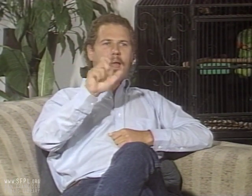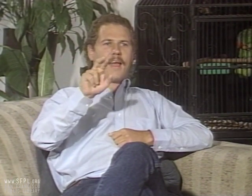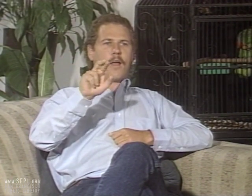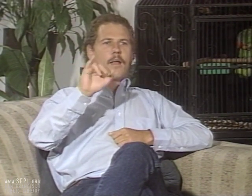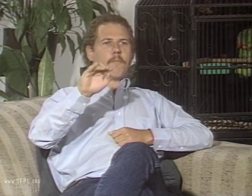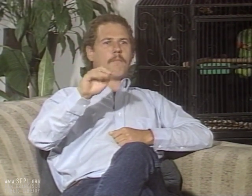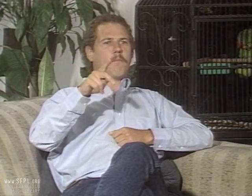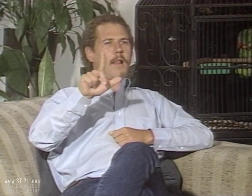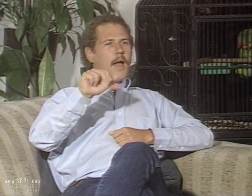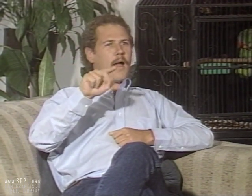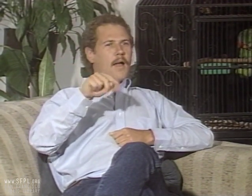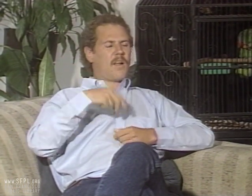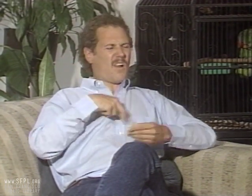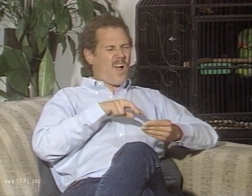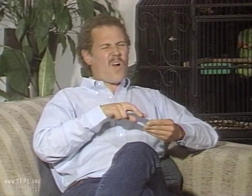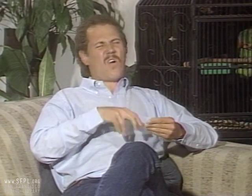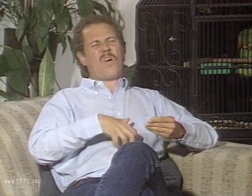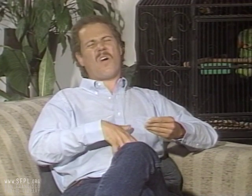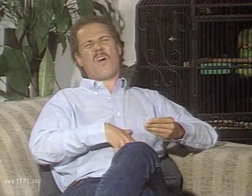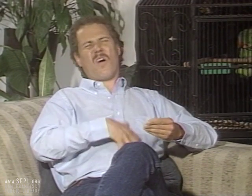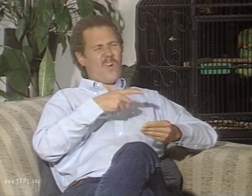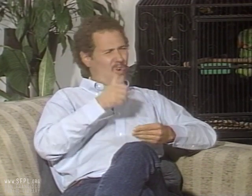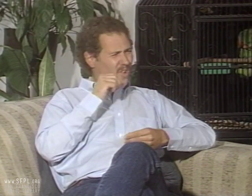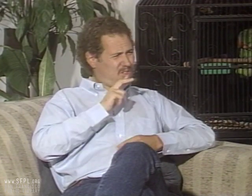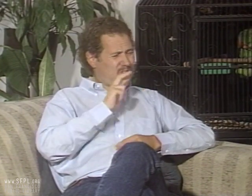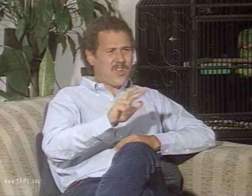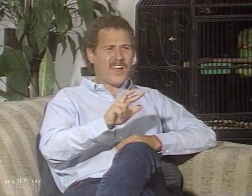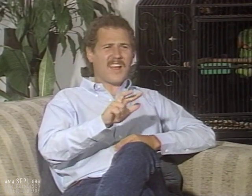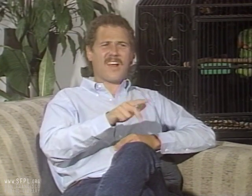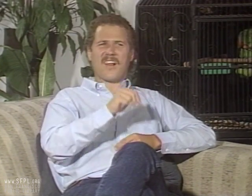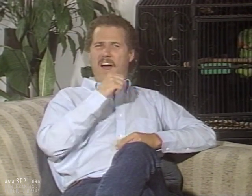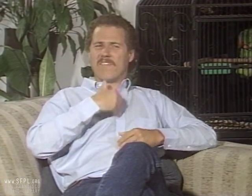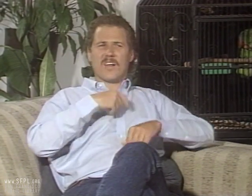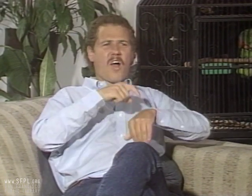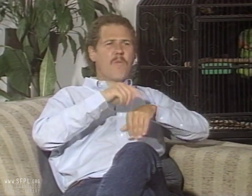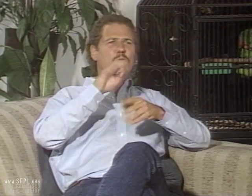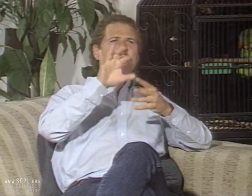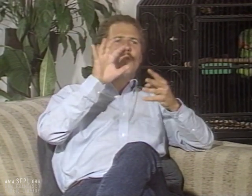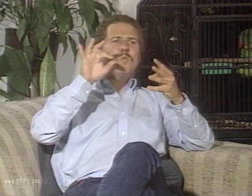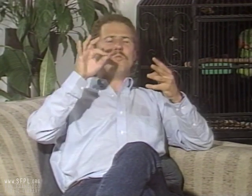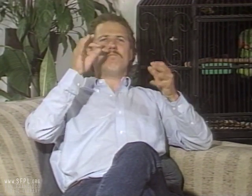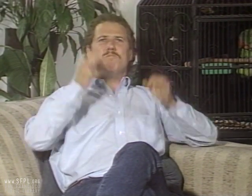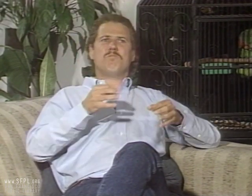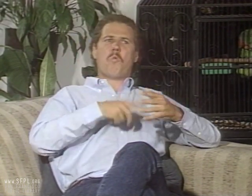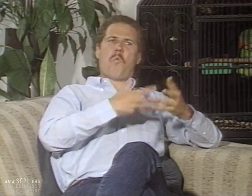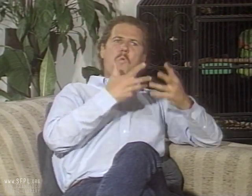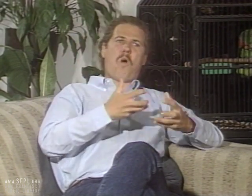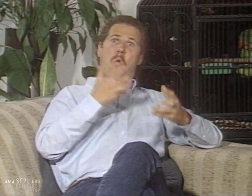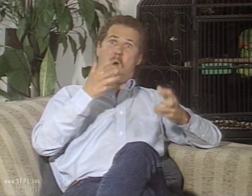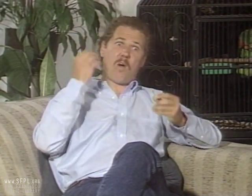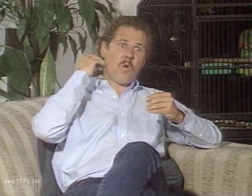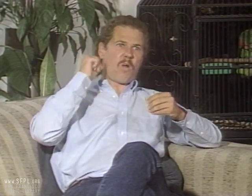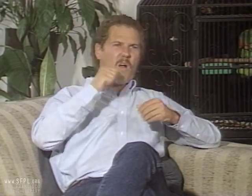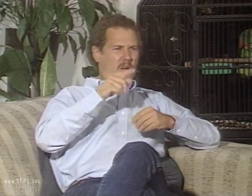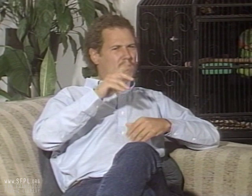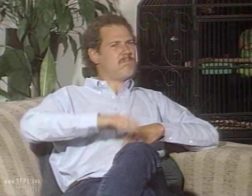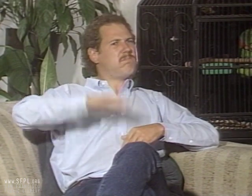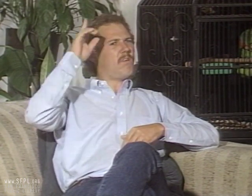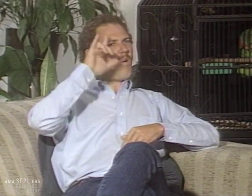technical wizardry by medical professionals, led them to do a permanent surgical procedure called a cochlear implant. She can never take